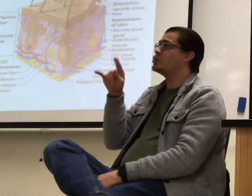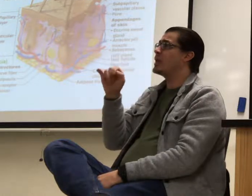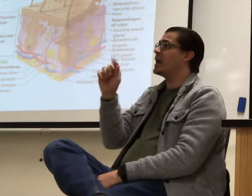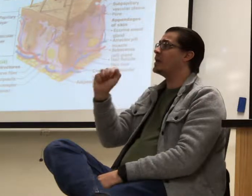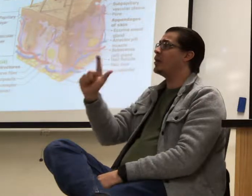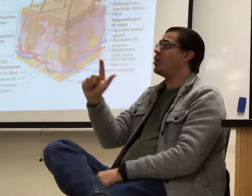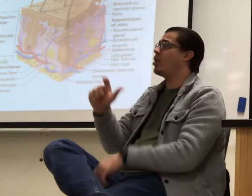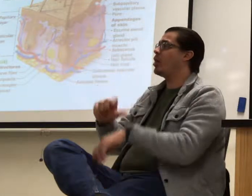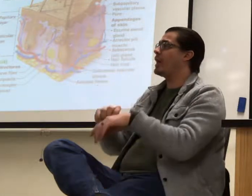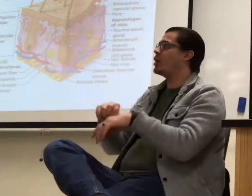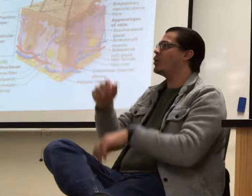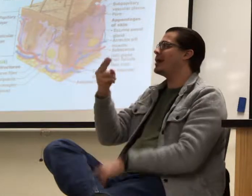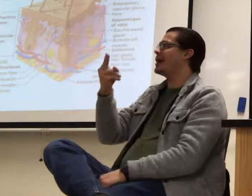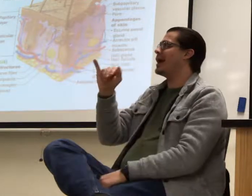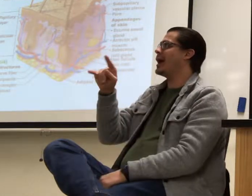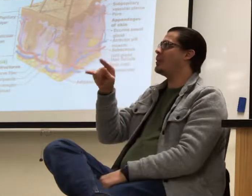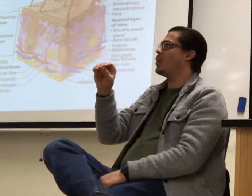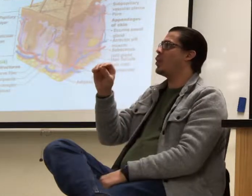or the hypodermis.